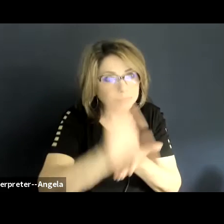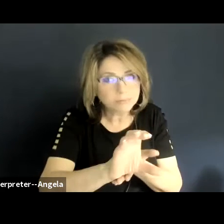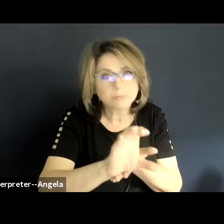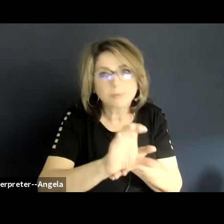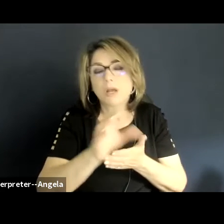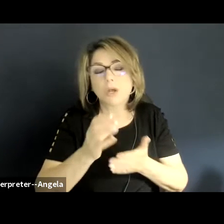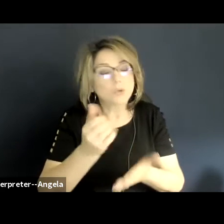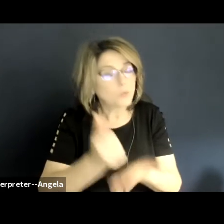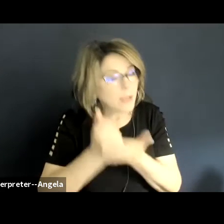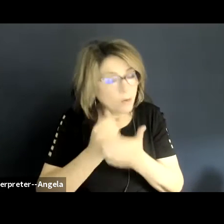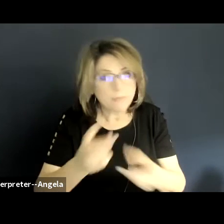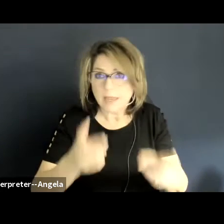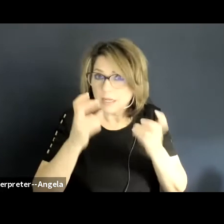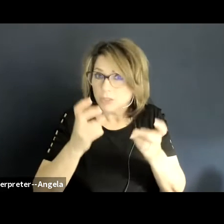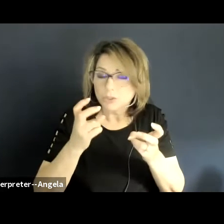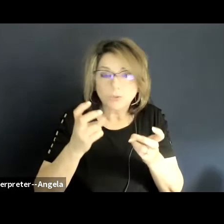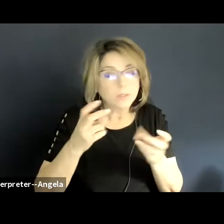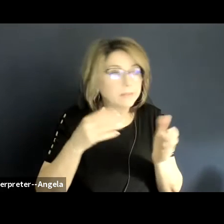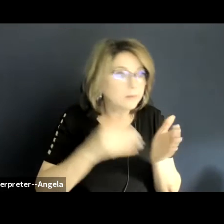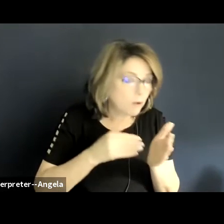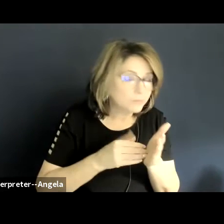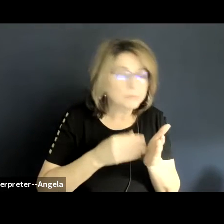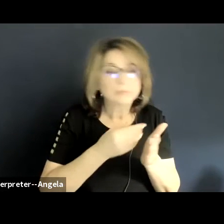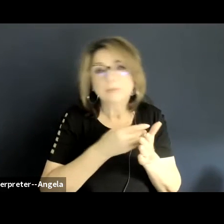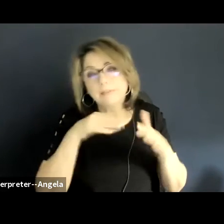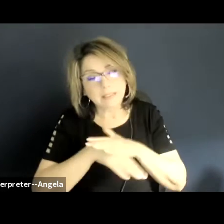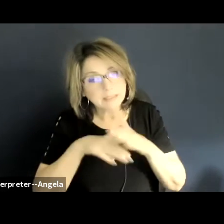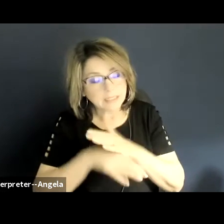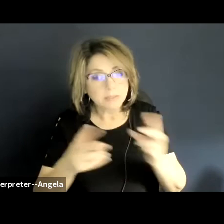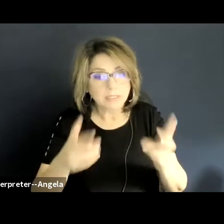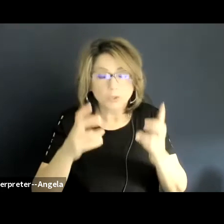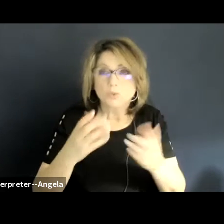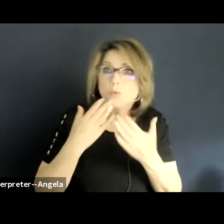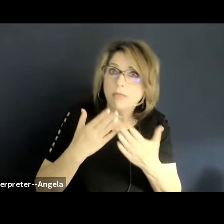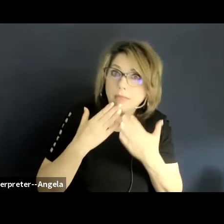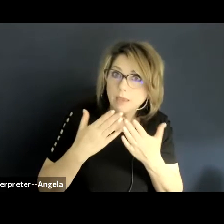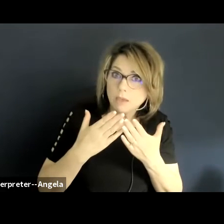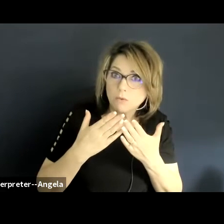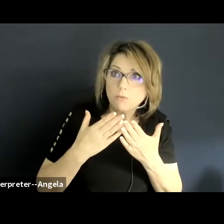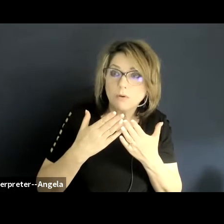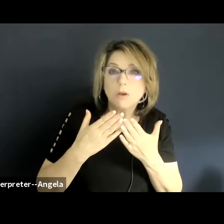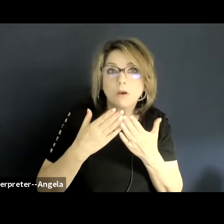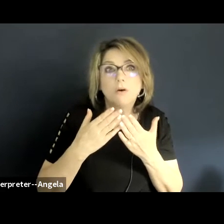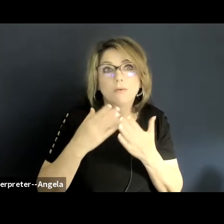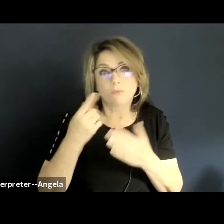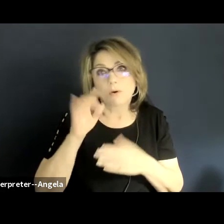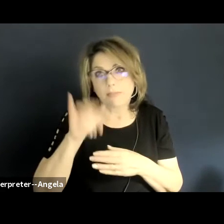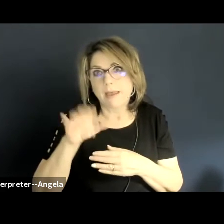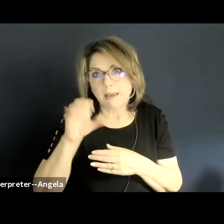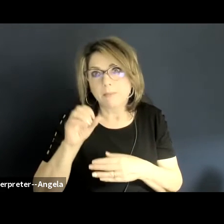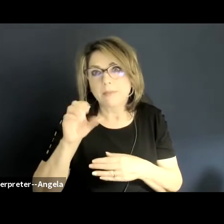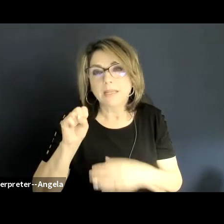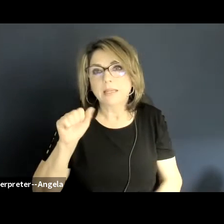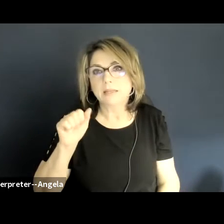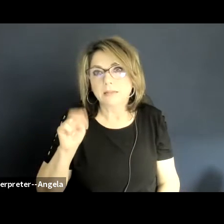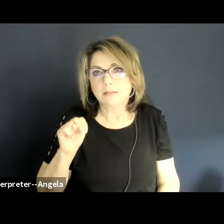healthcare providers and accessibility therein. And we're very thankful for companies like Centene and Anthem and some of the